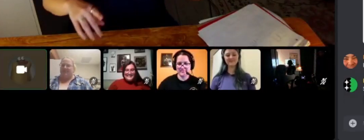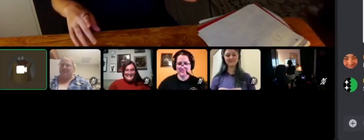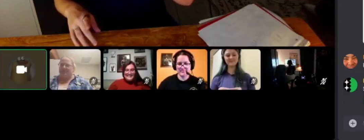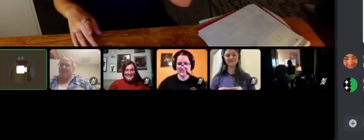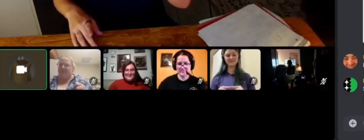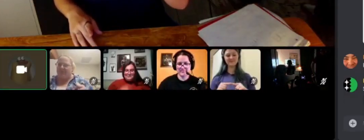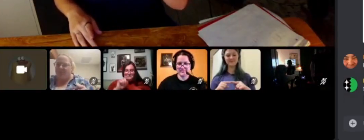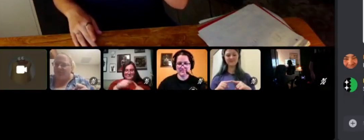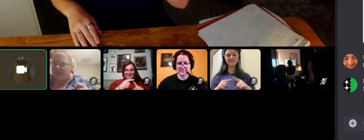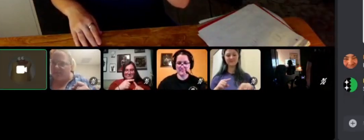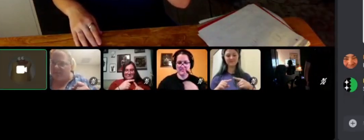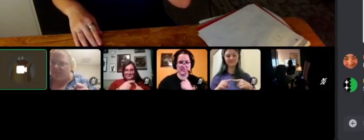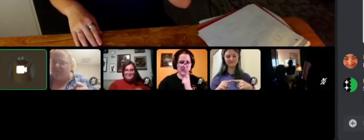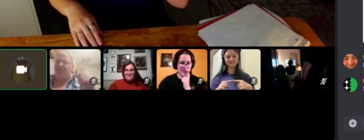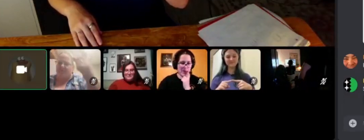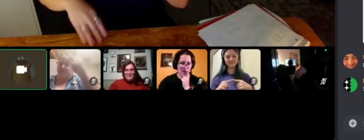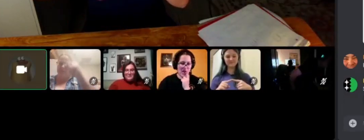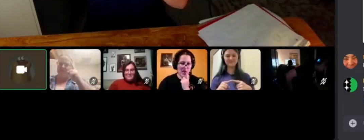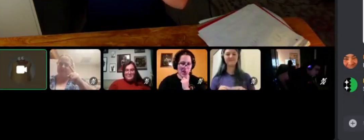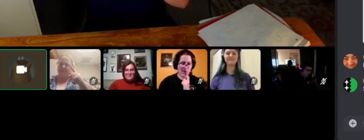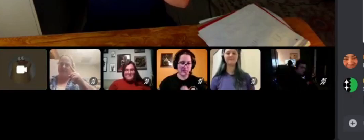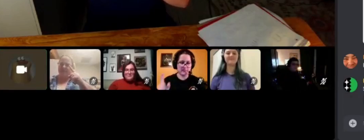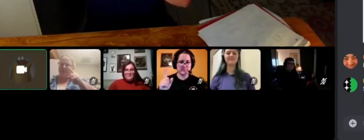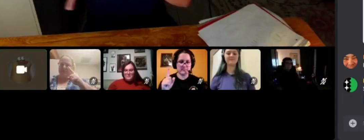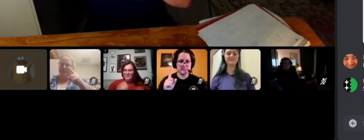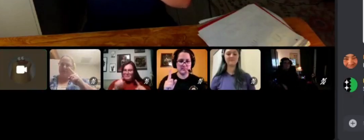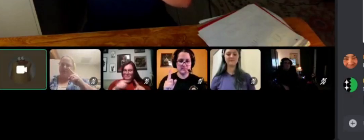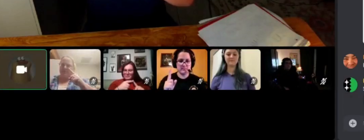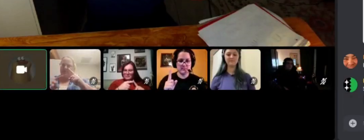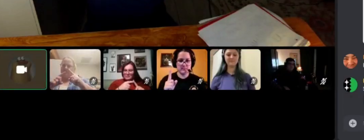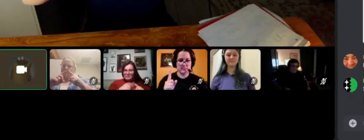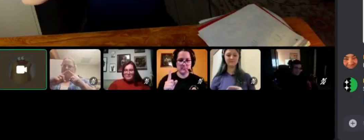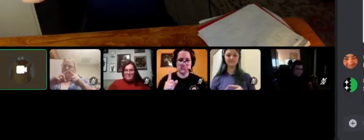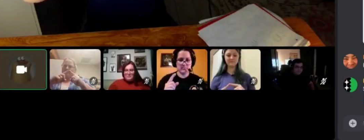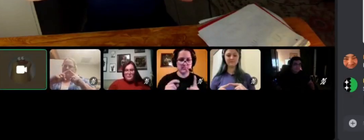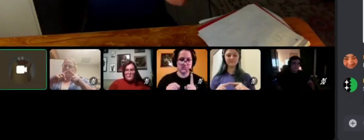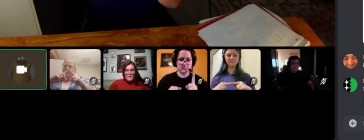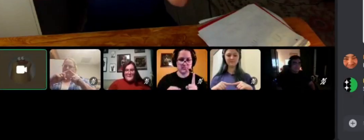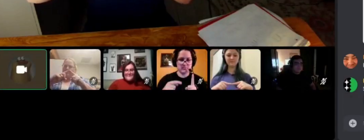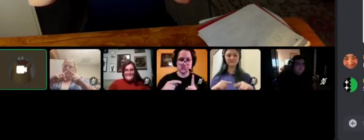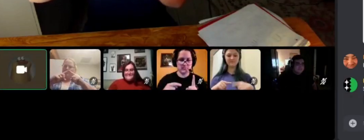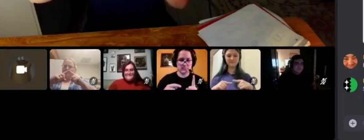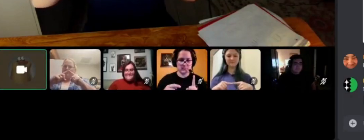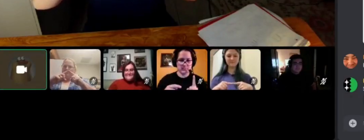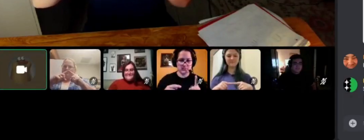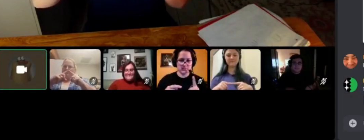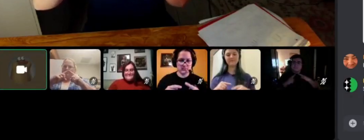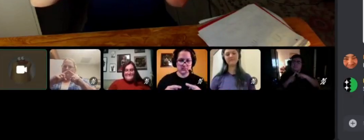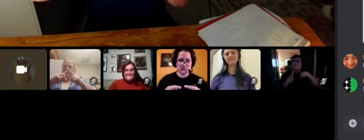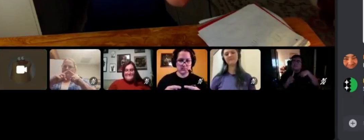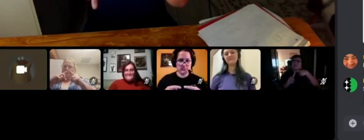So, one hand is pointing. You can either do it like this or like this. Anywhere here.